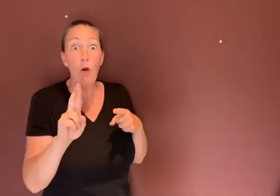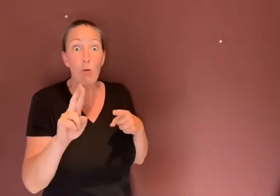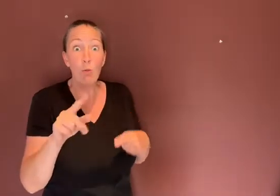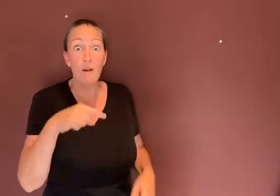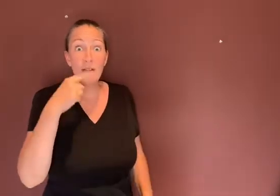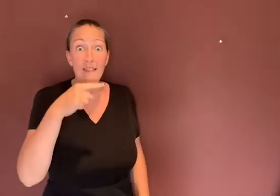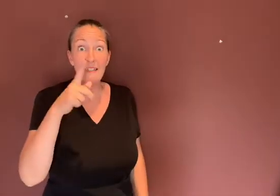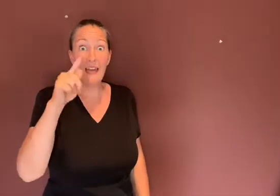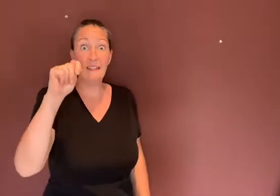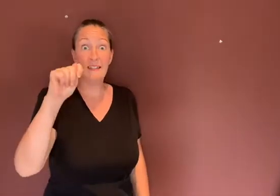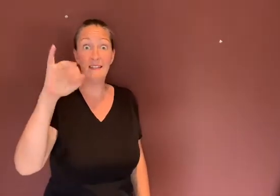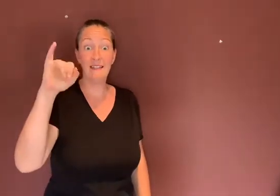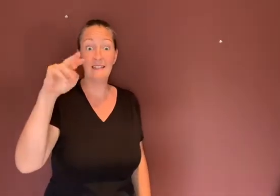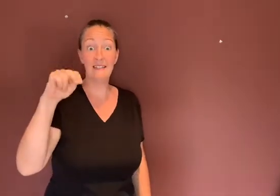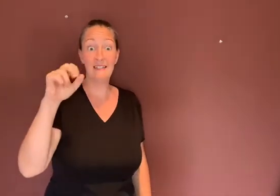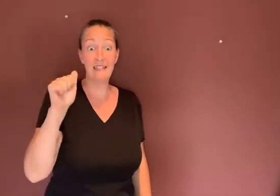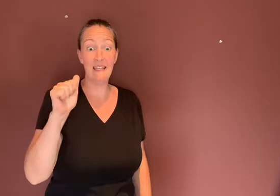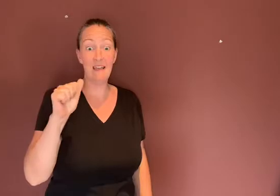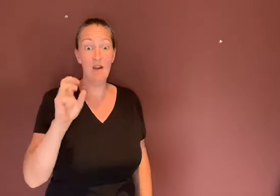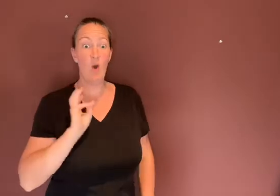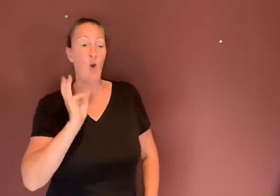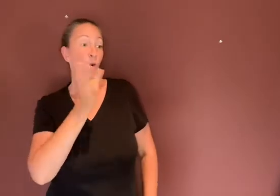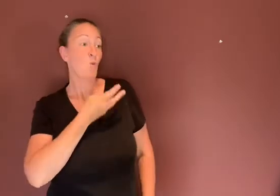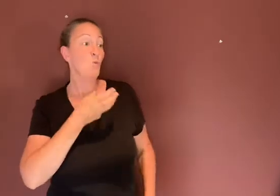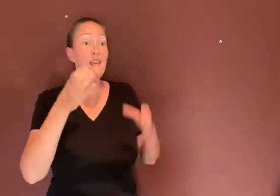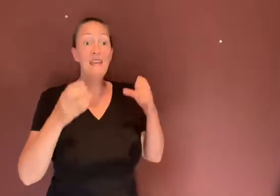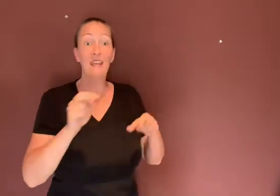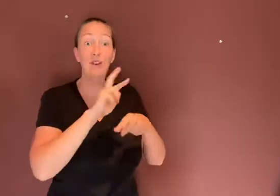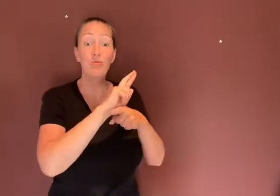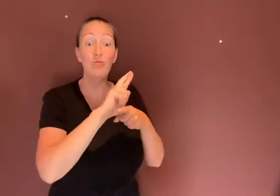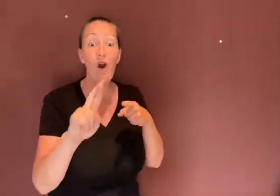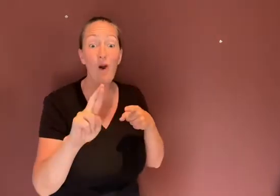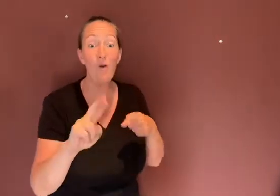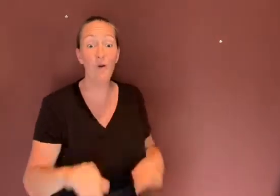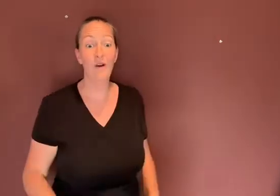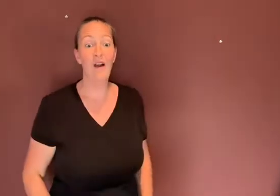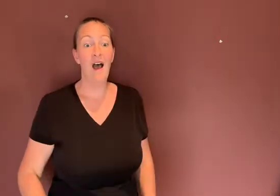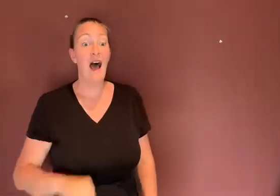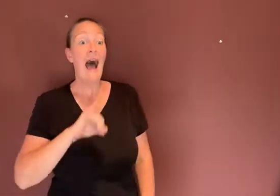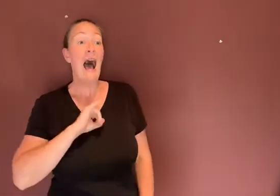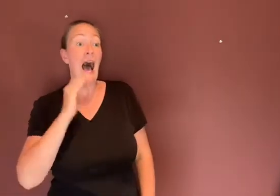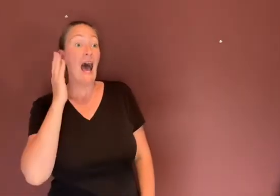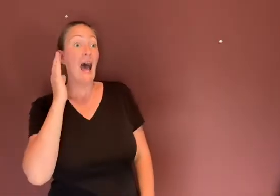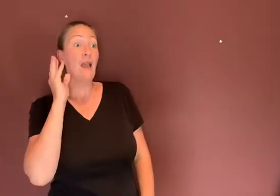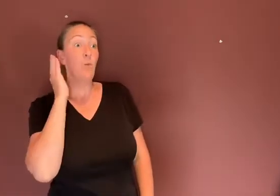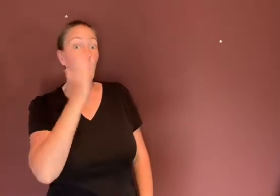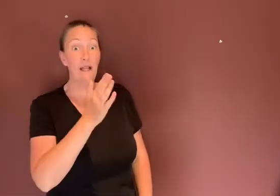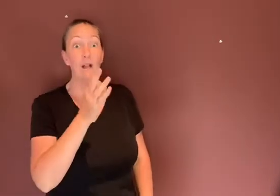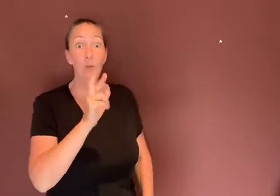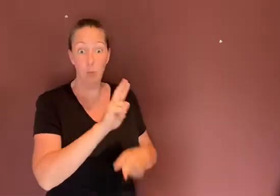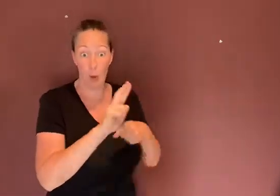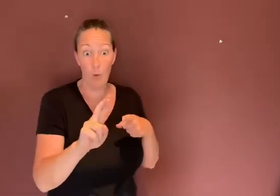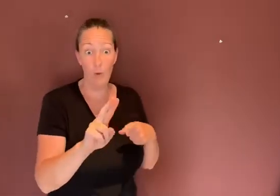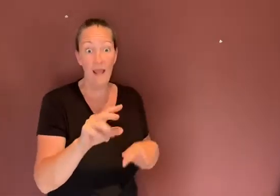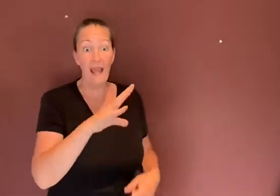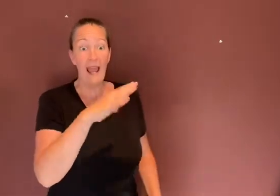Row, said Tina. We can row. I will row